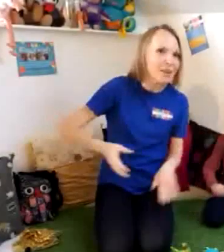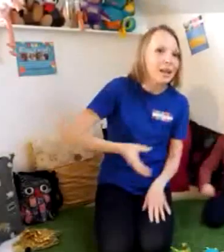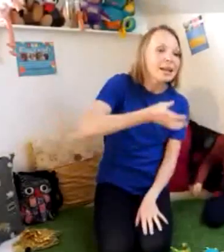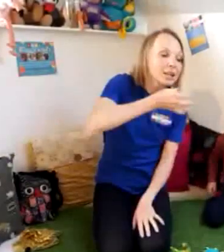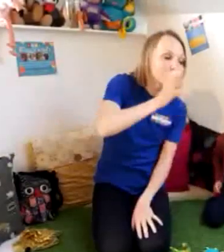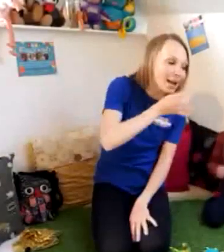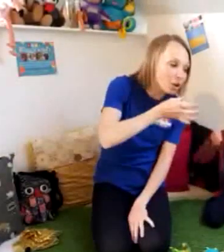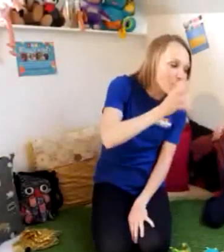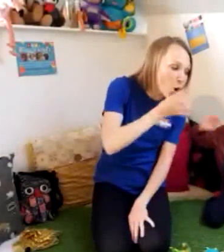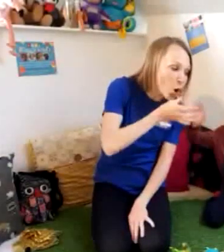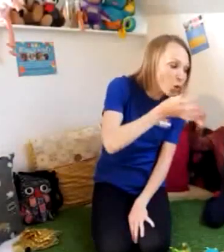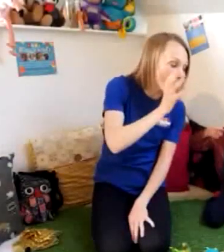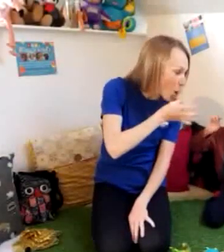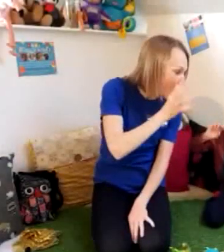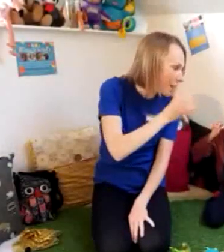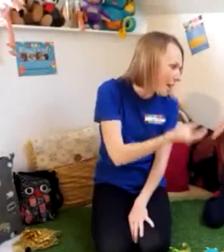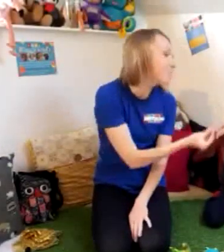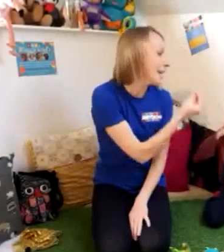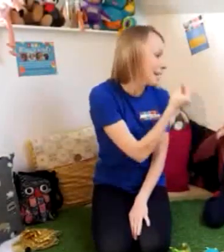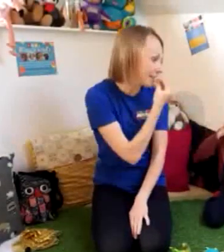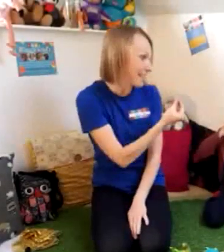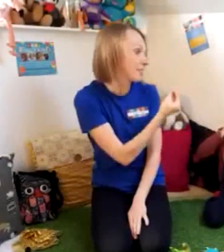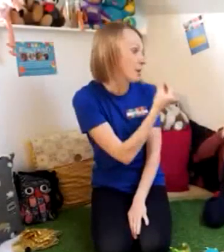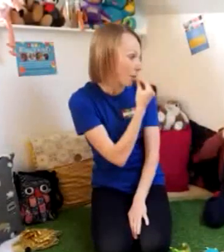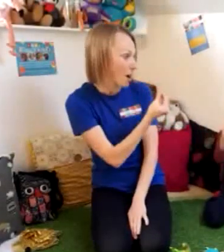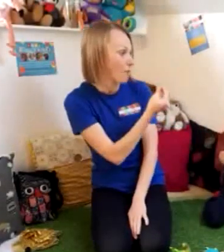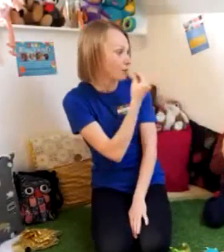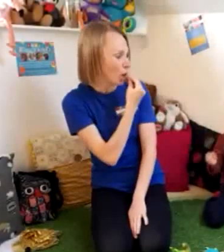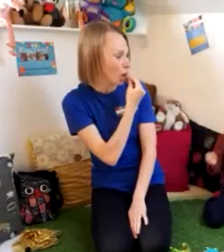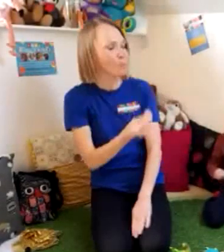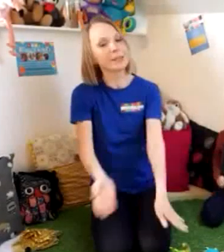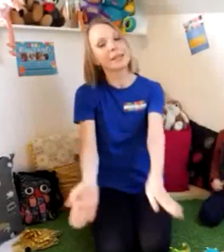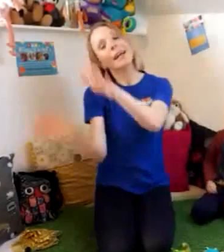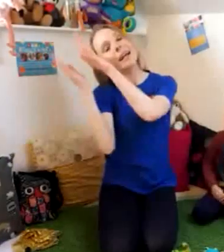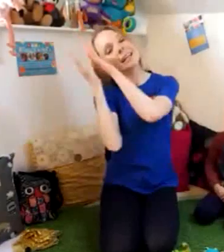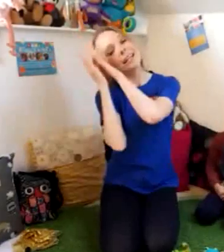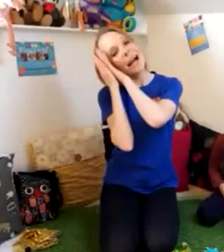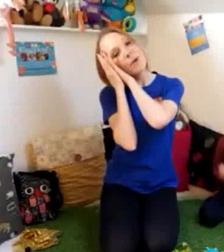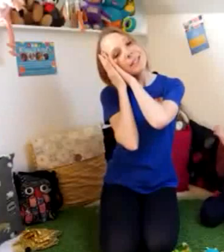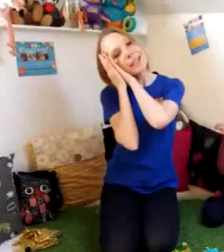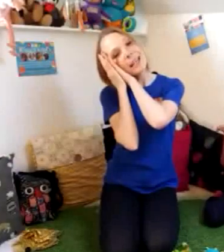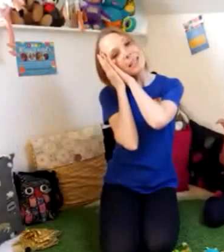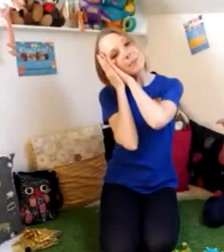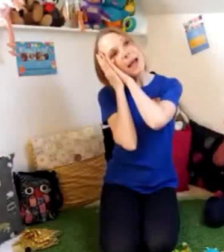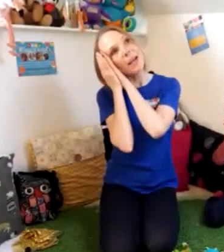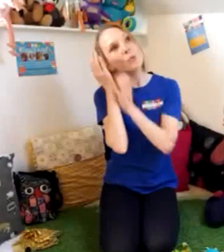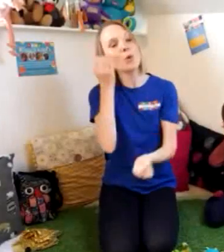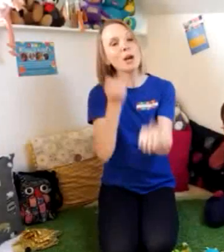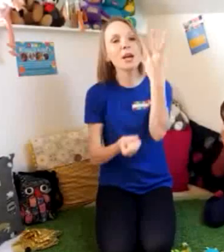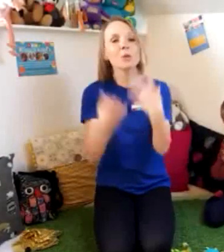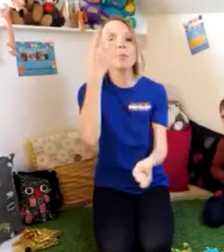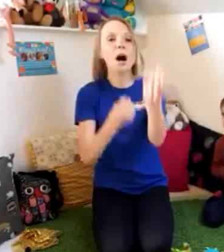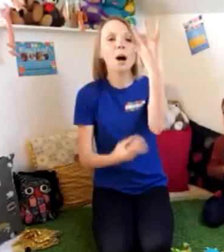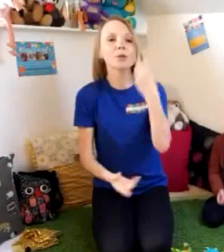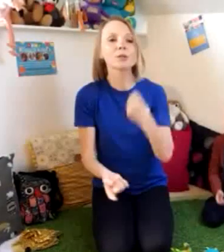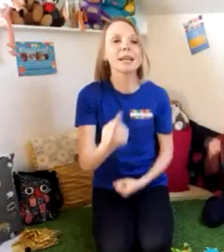He drank up all the water and ate a bar of soap. And now he's in his bed with the bubbles in his